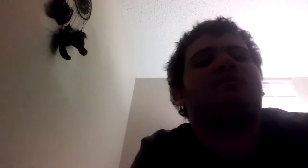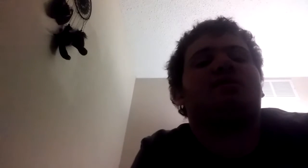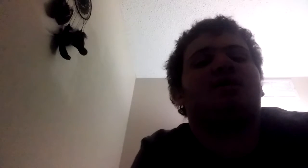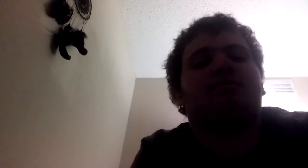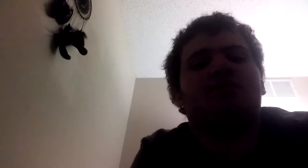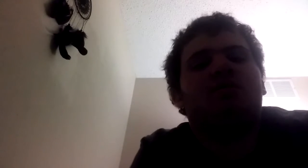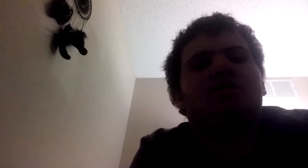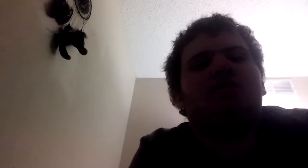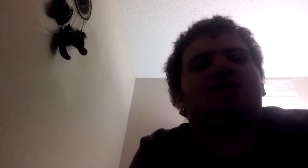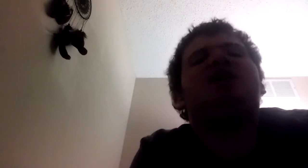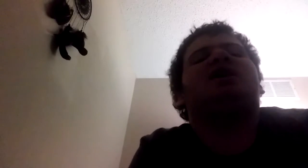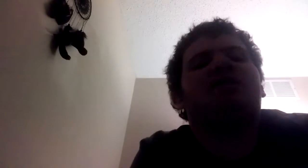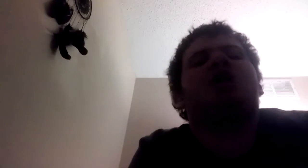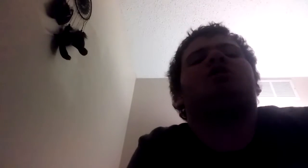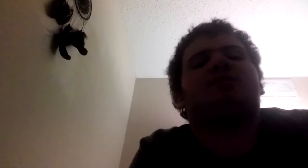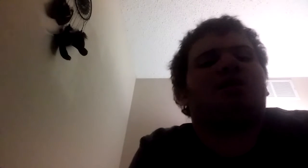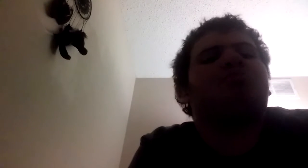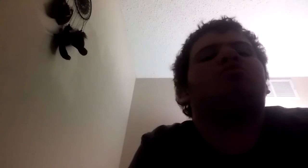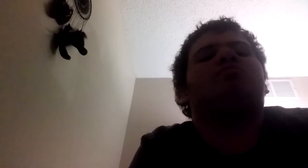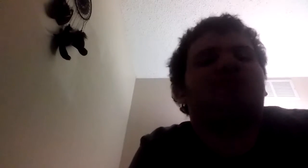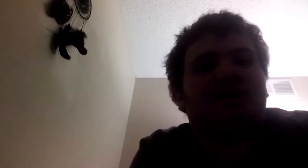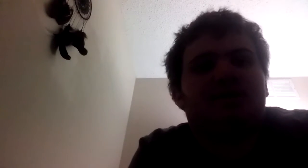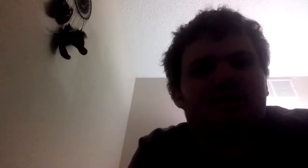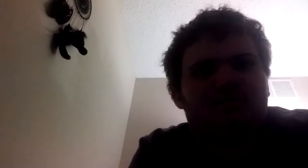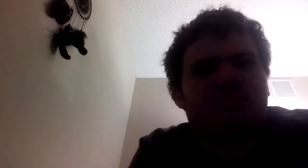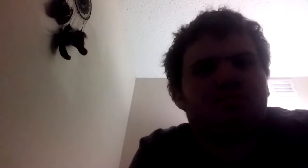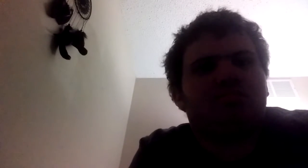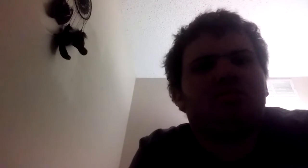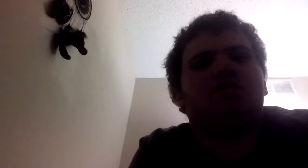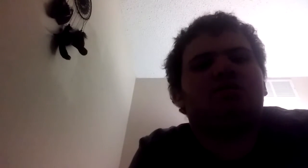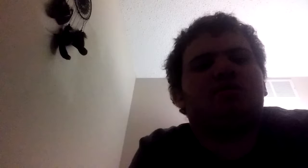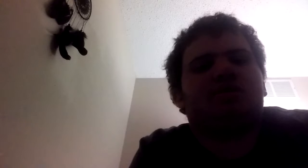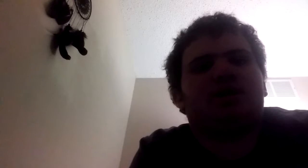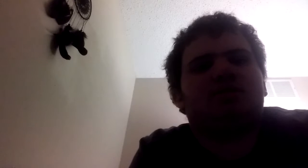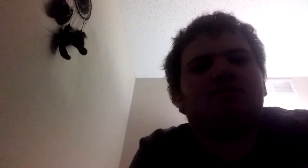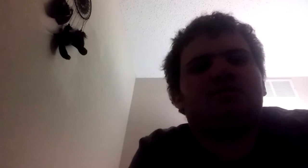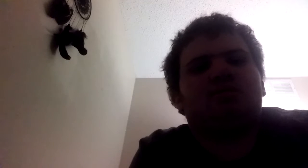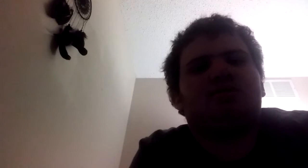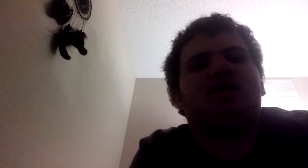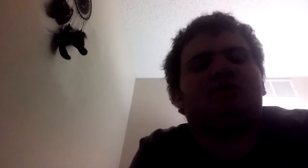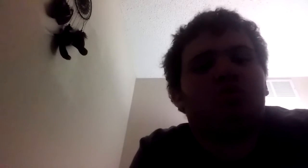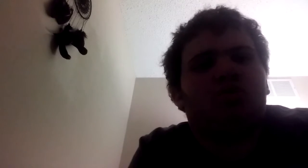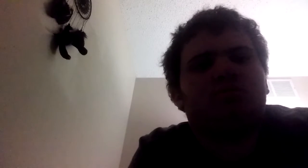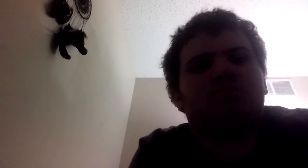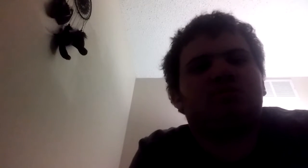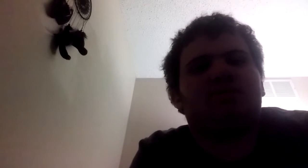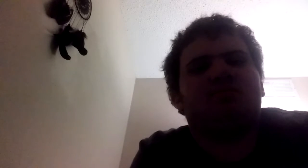and stuff. He is an unstoppable beast. Alright, he's cool to me.